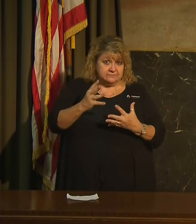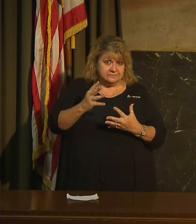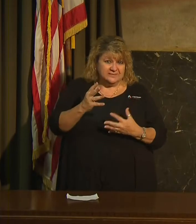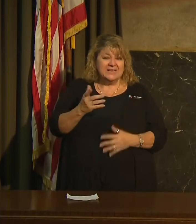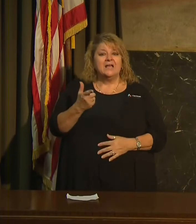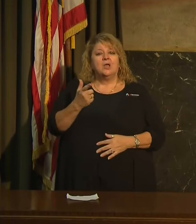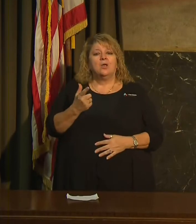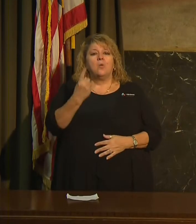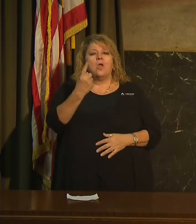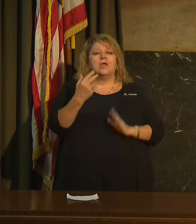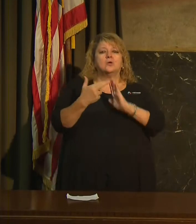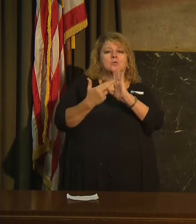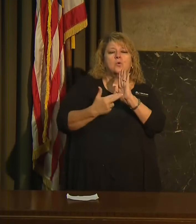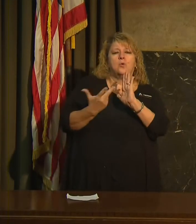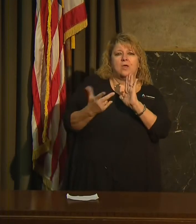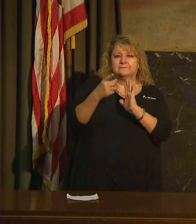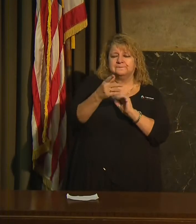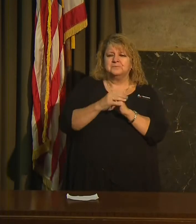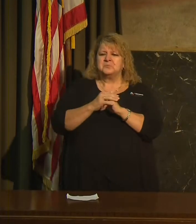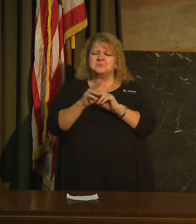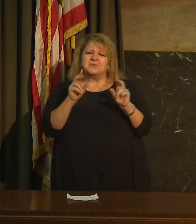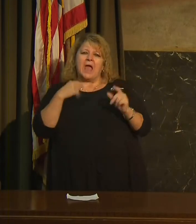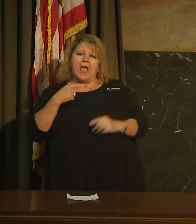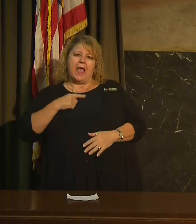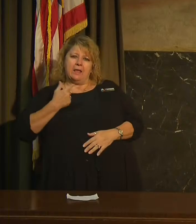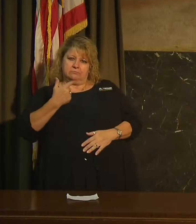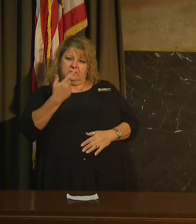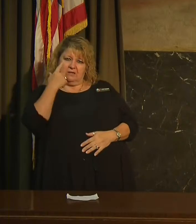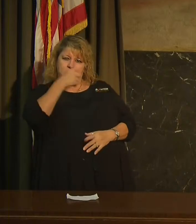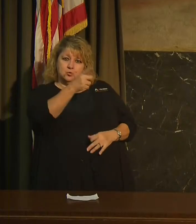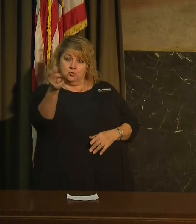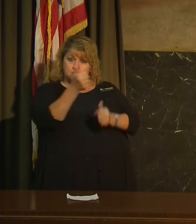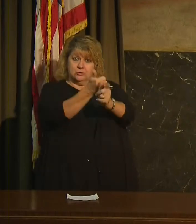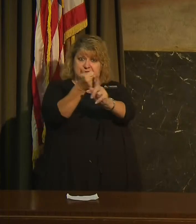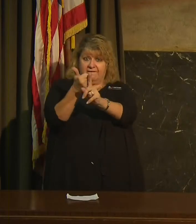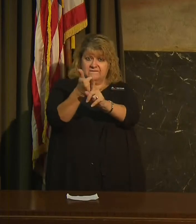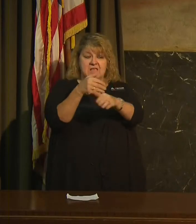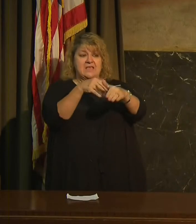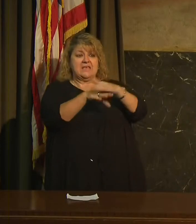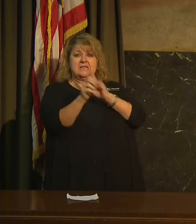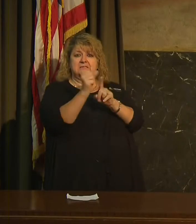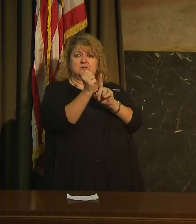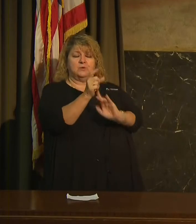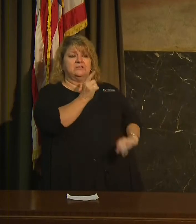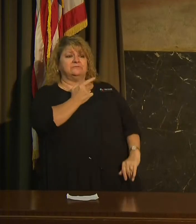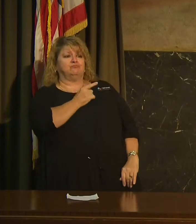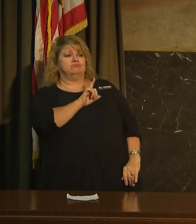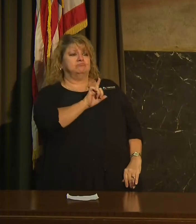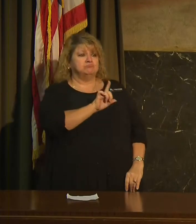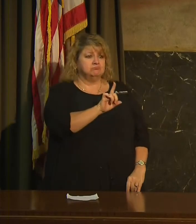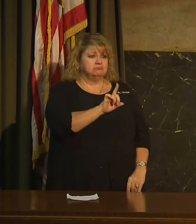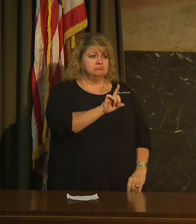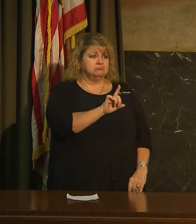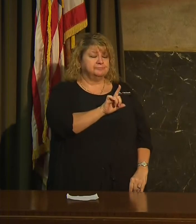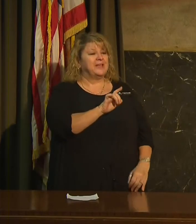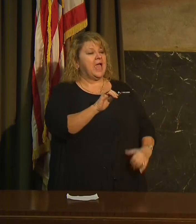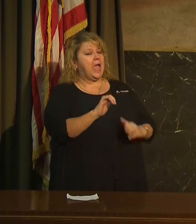rule of thumb to try to determine in a particular situation whether you are relatively safe.